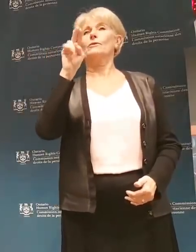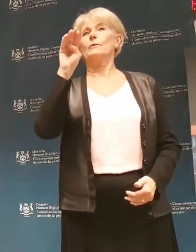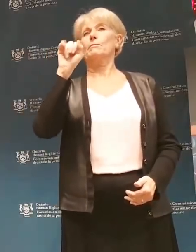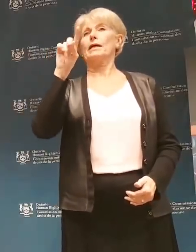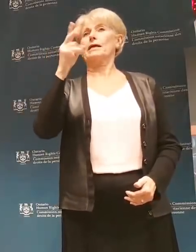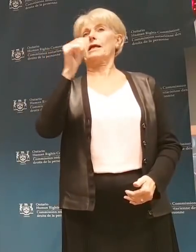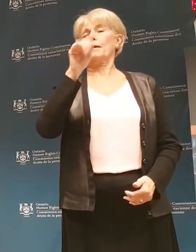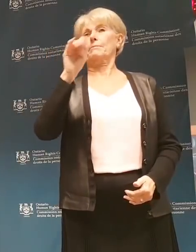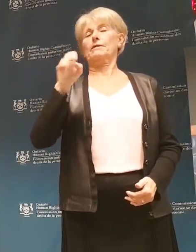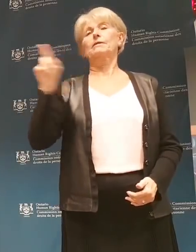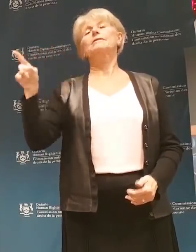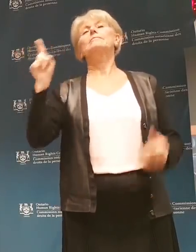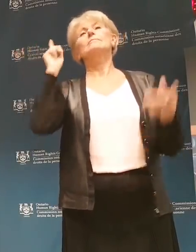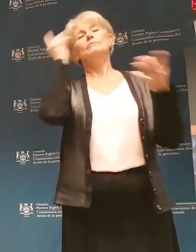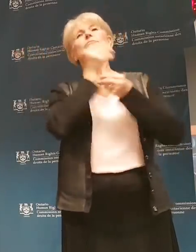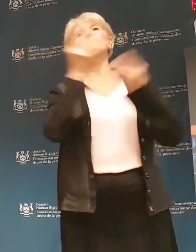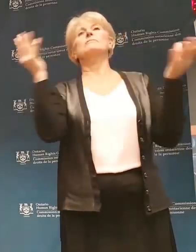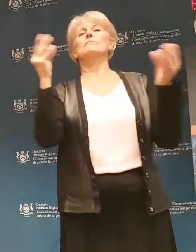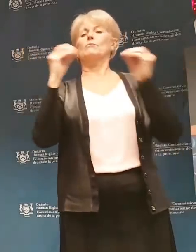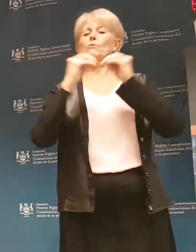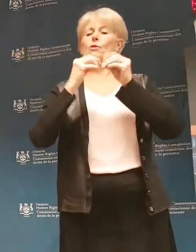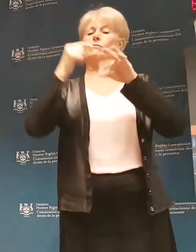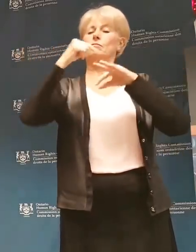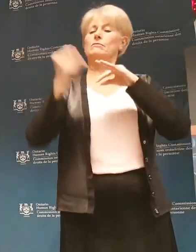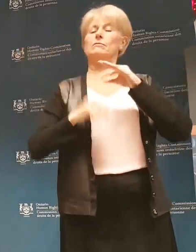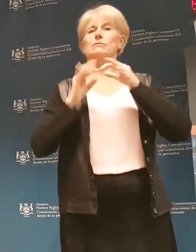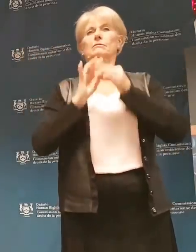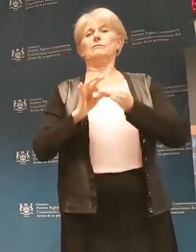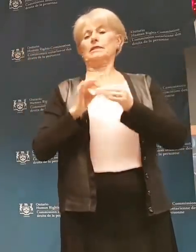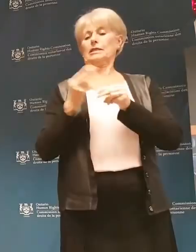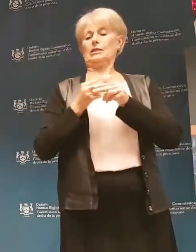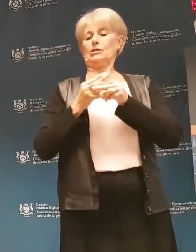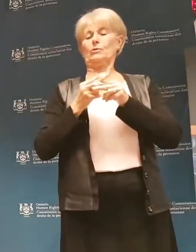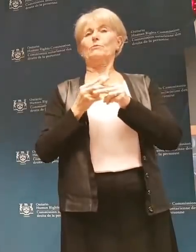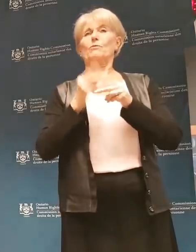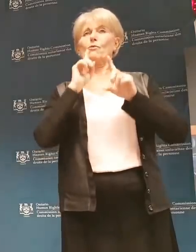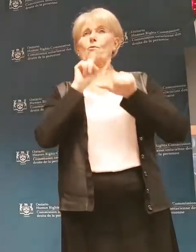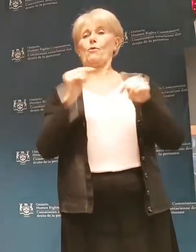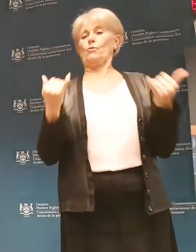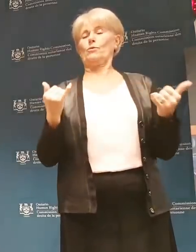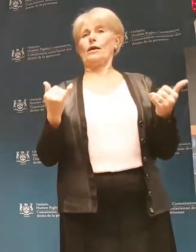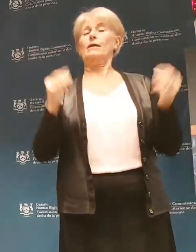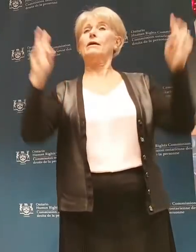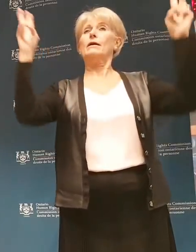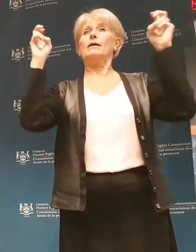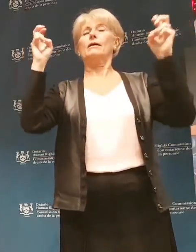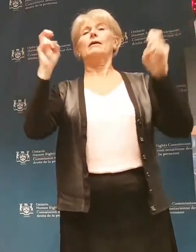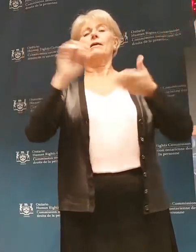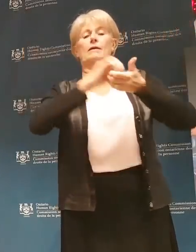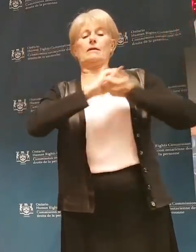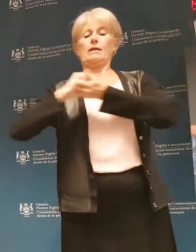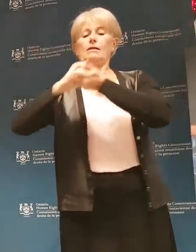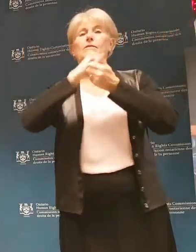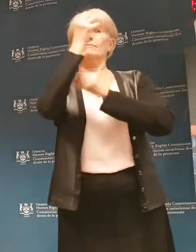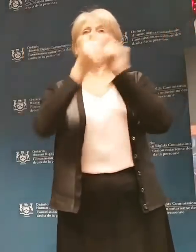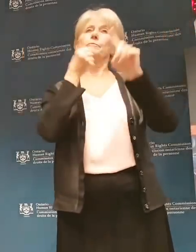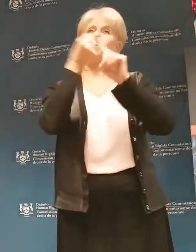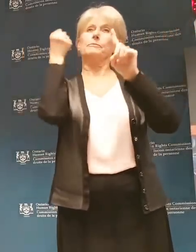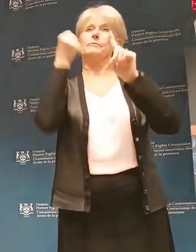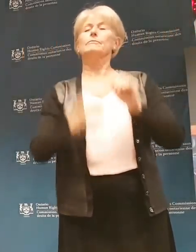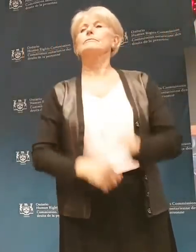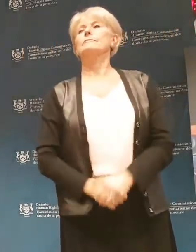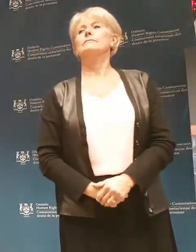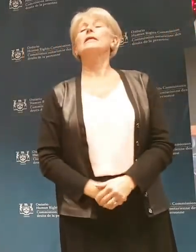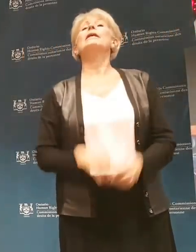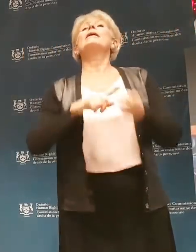Rights Commission, to provide more details on the interim report we are launching today, entitled A Collective Impact. I